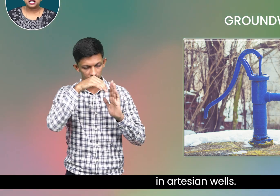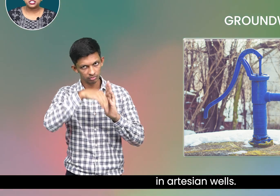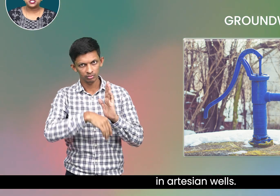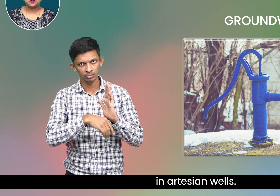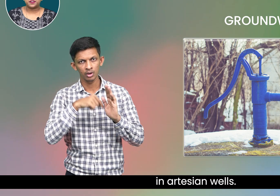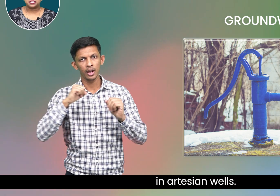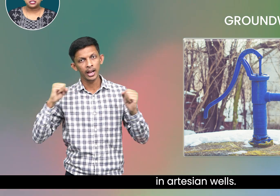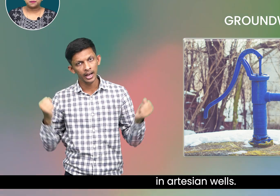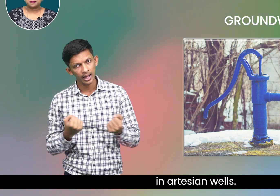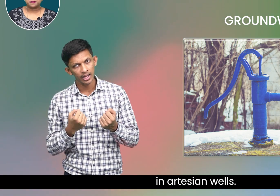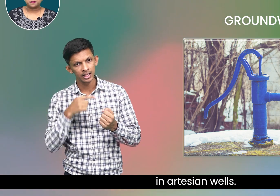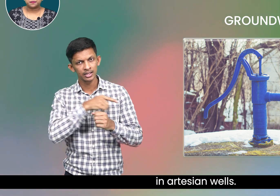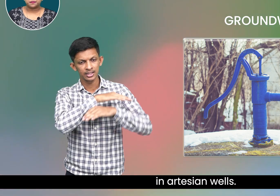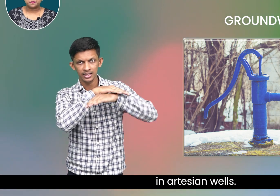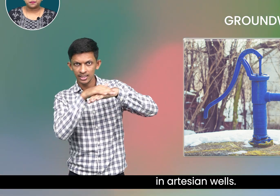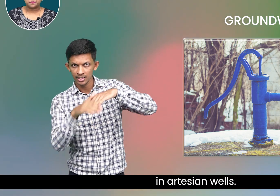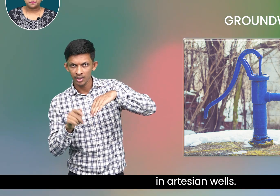in artesian wells.